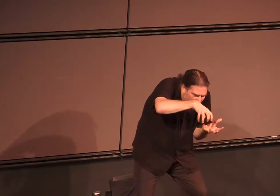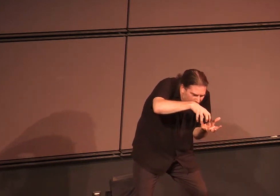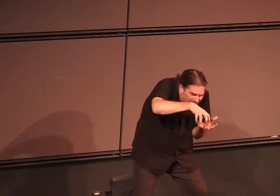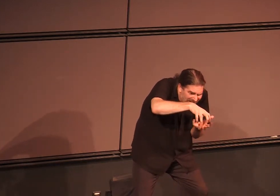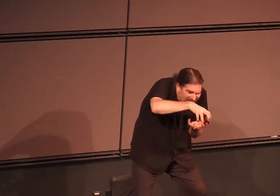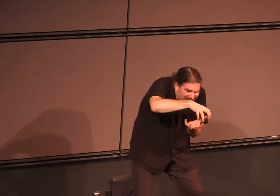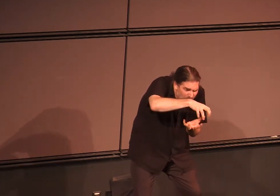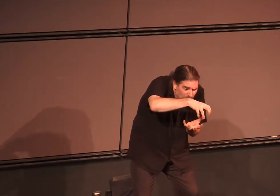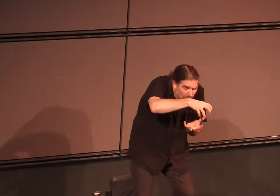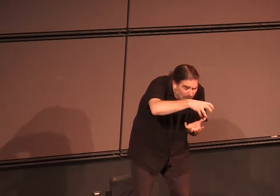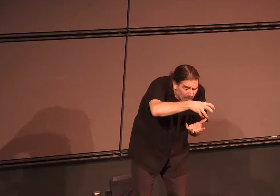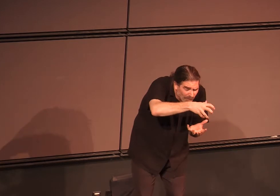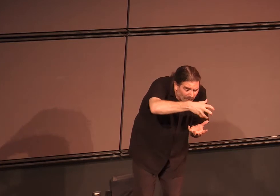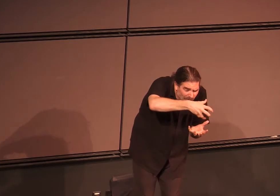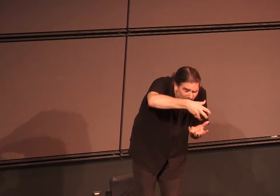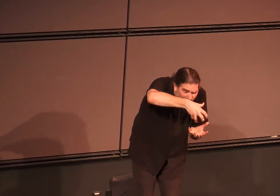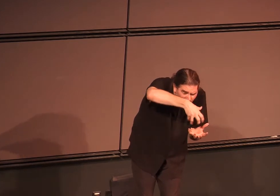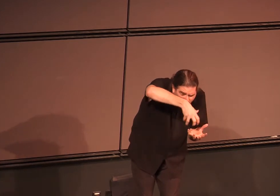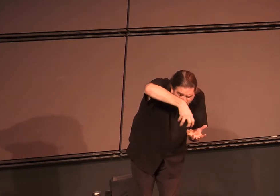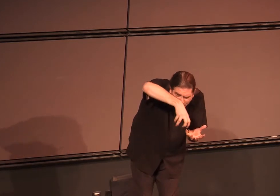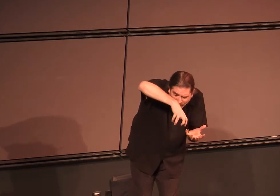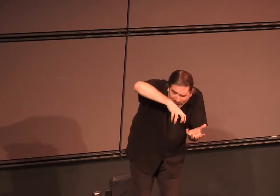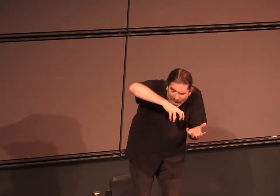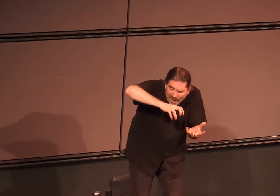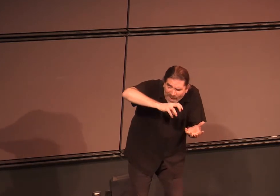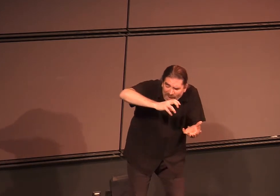knowledge, it floats,